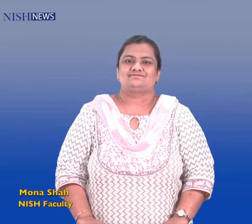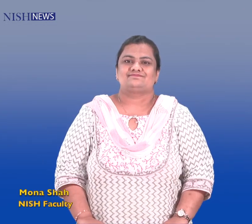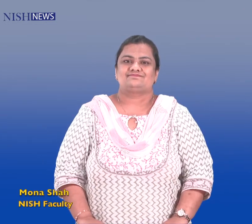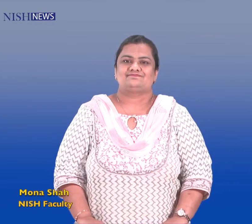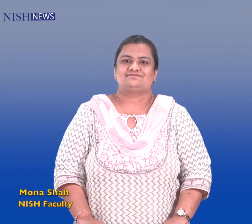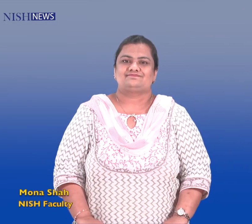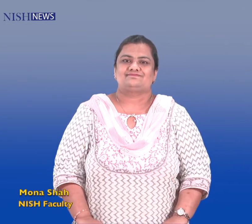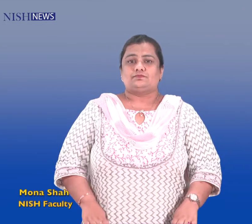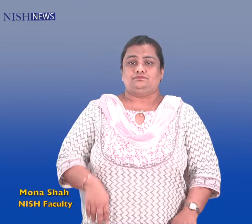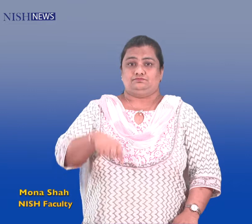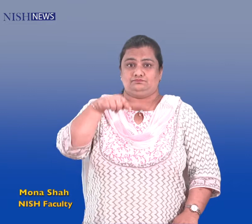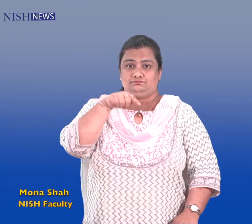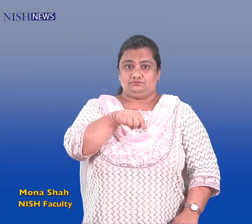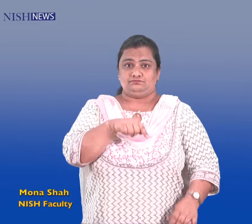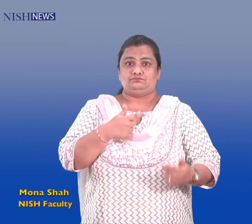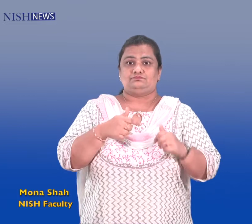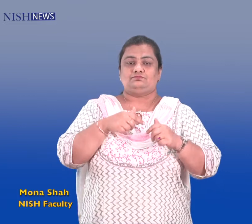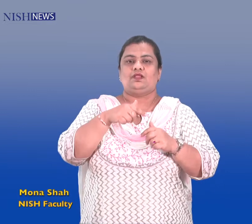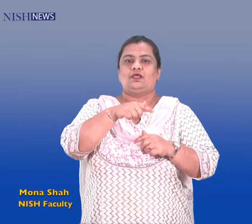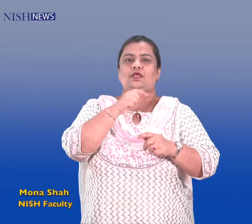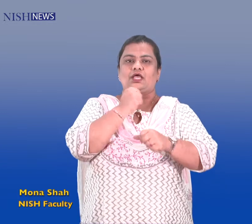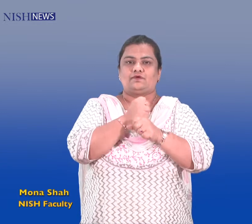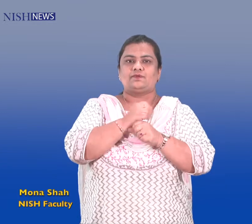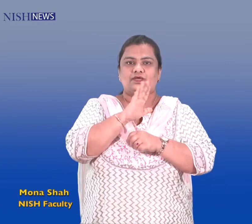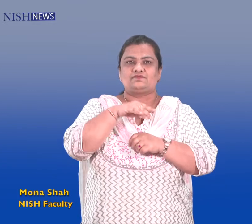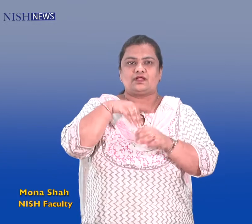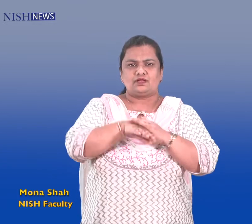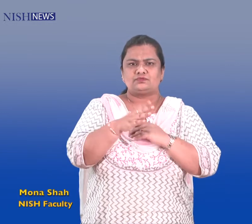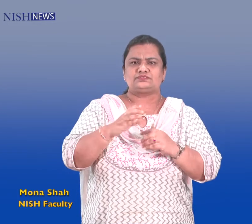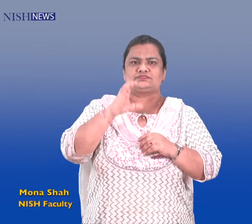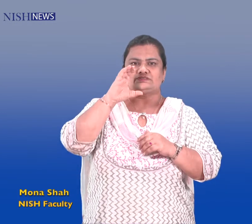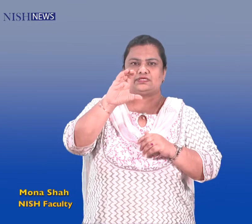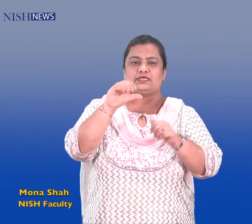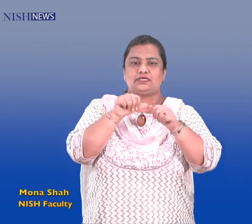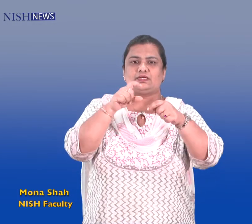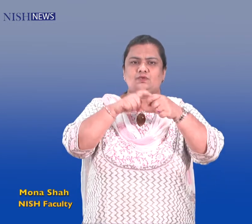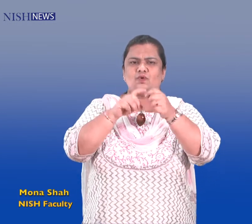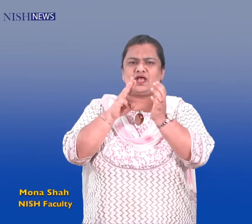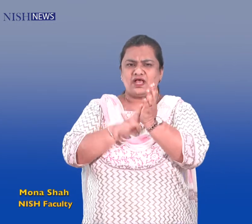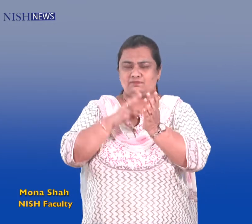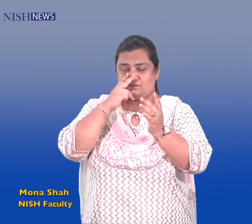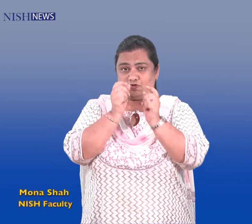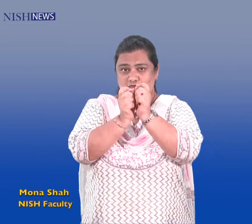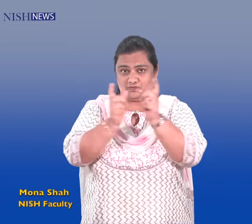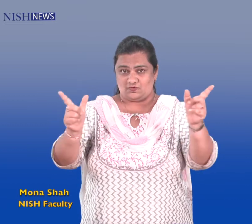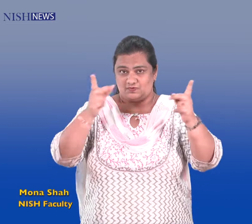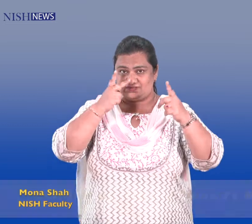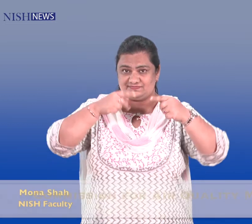In a series of measures to check pollution, the commission for air quality management CAQA, M